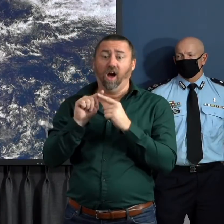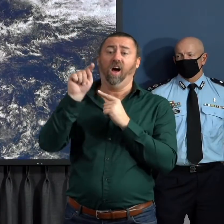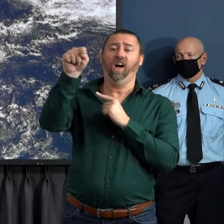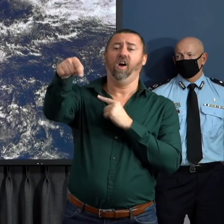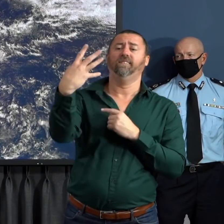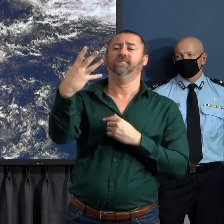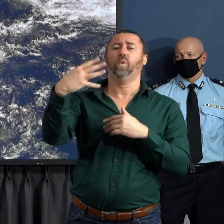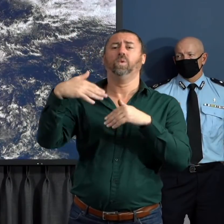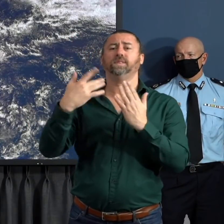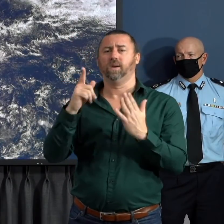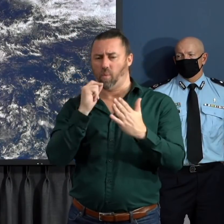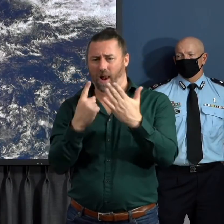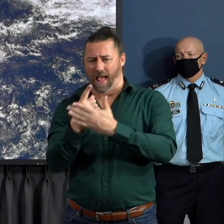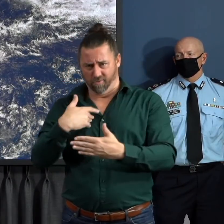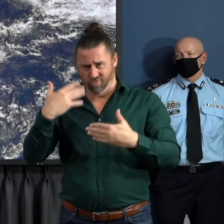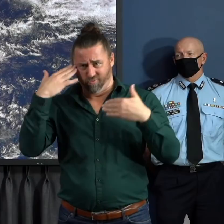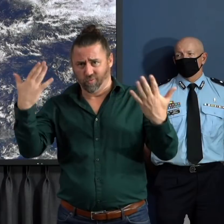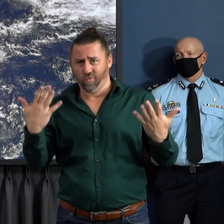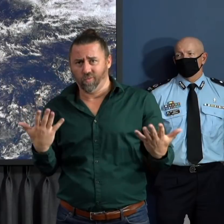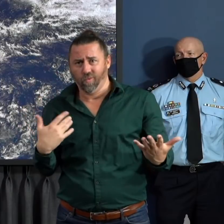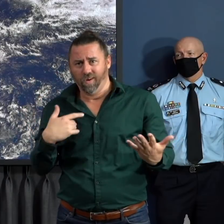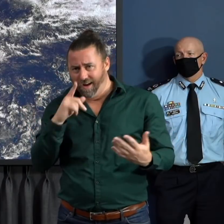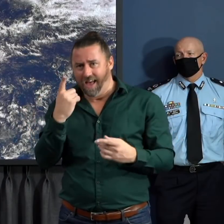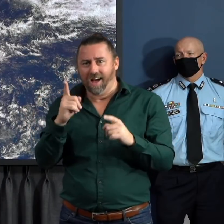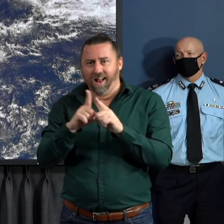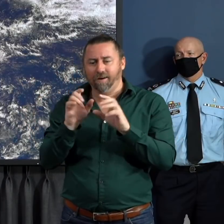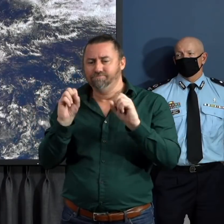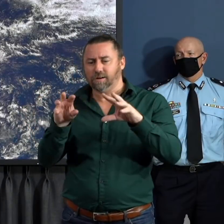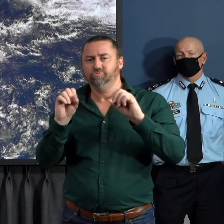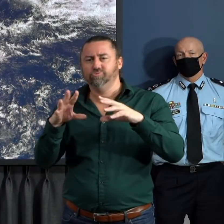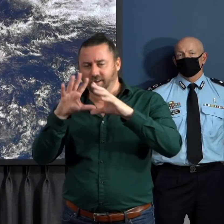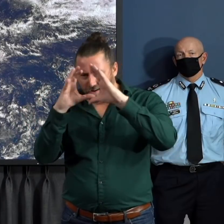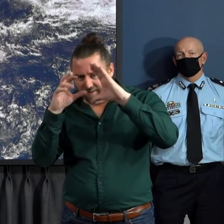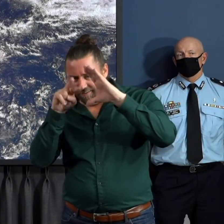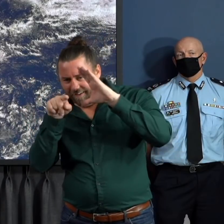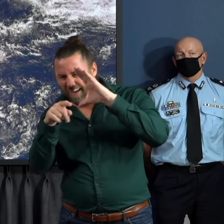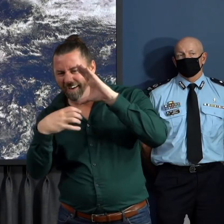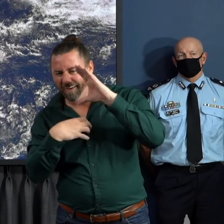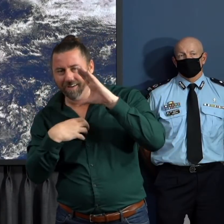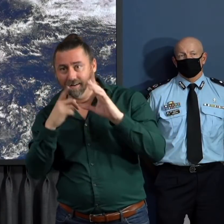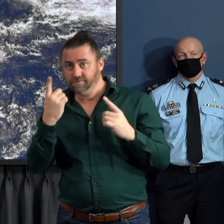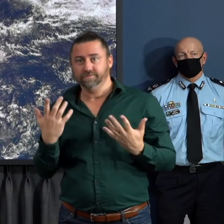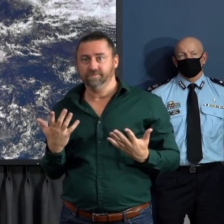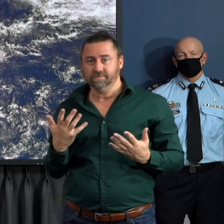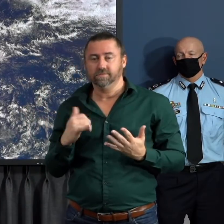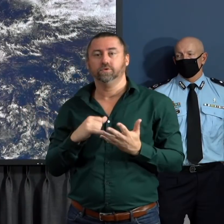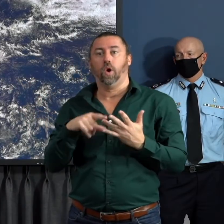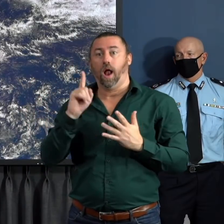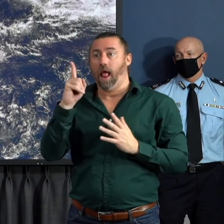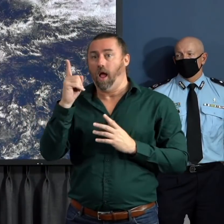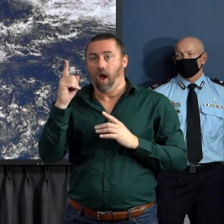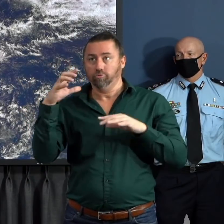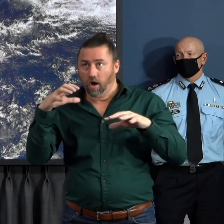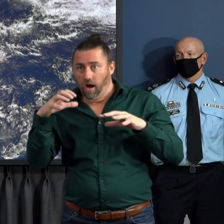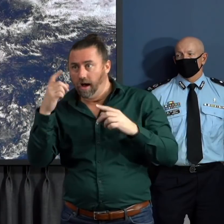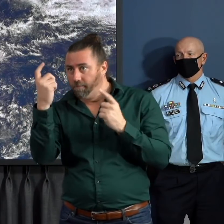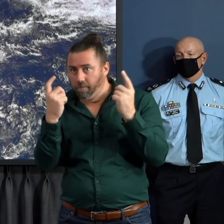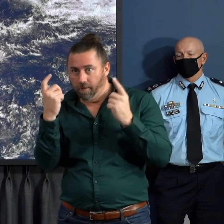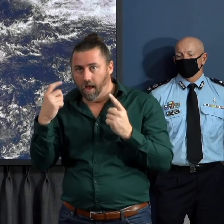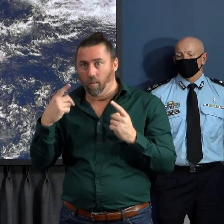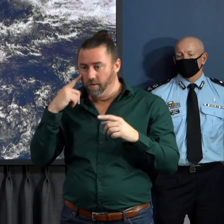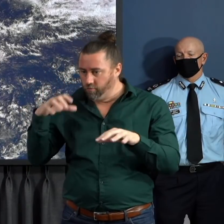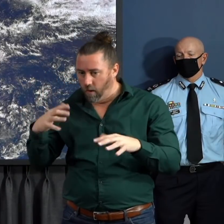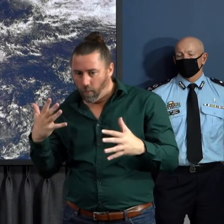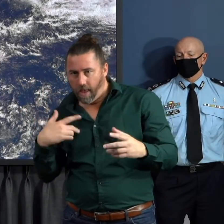long forecast period. So as we shore up within the 24-hour period, we're getting more and more certain around those peaks. And just